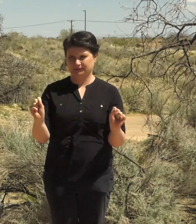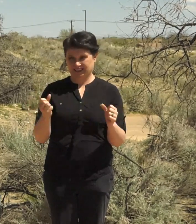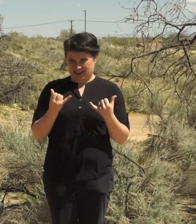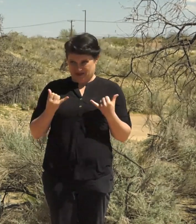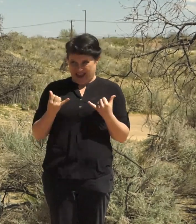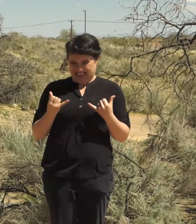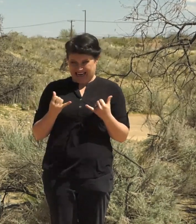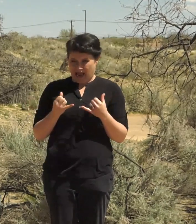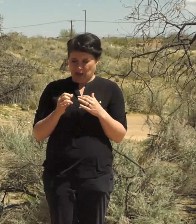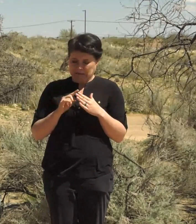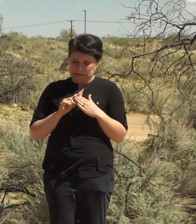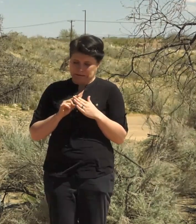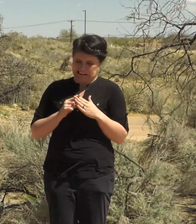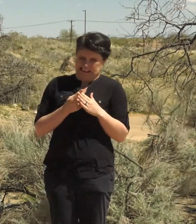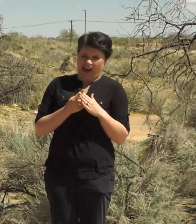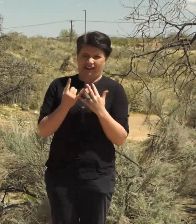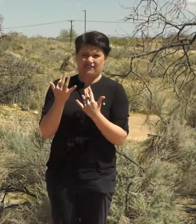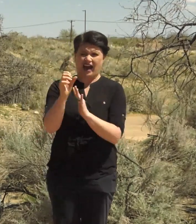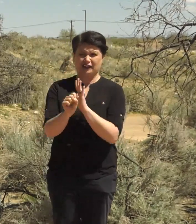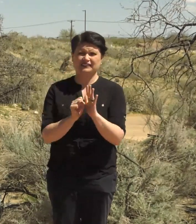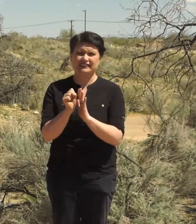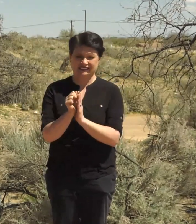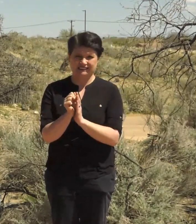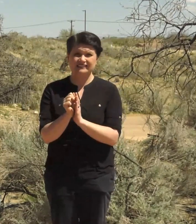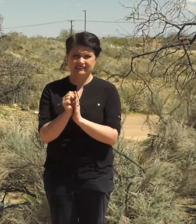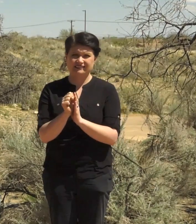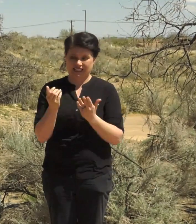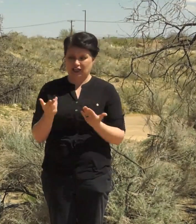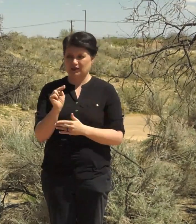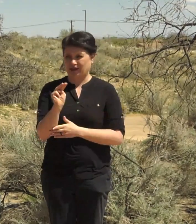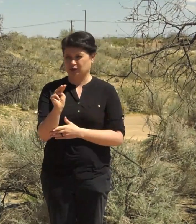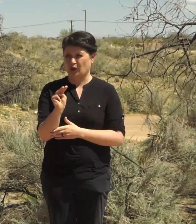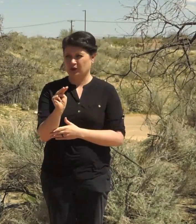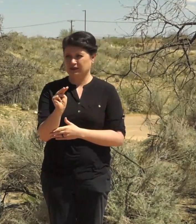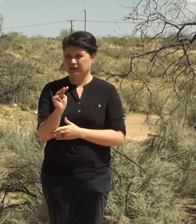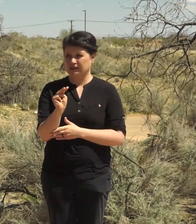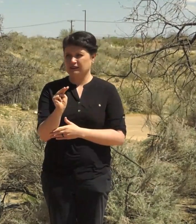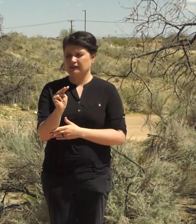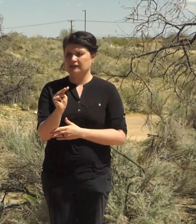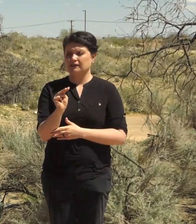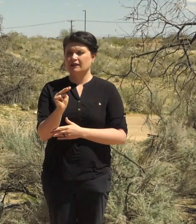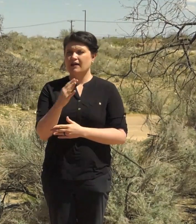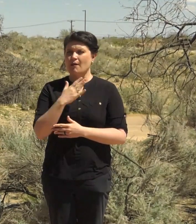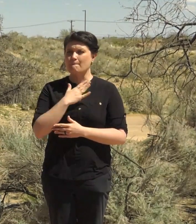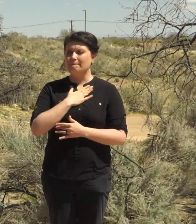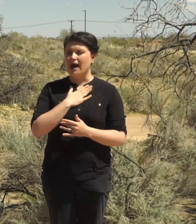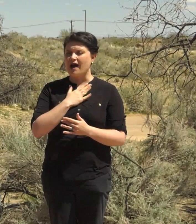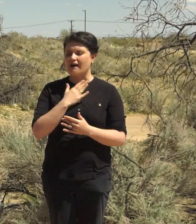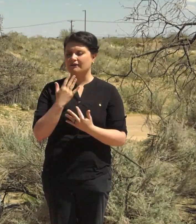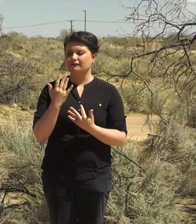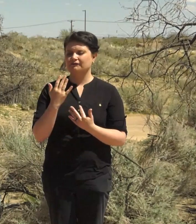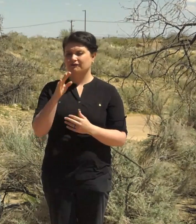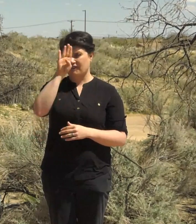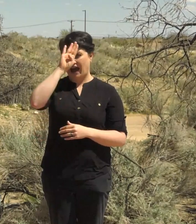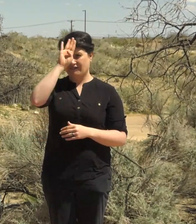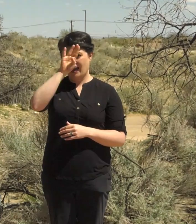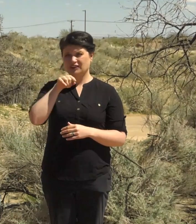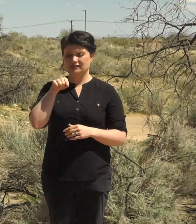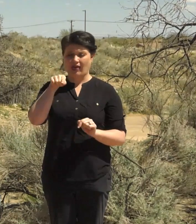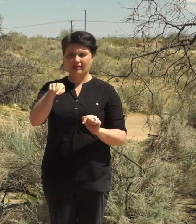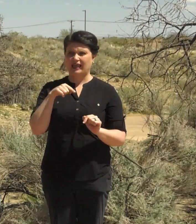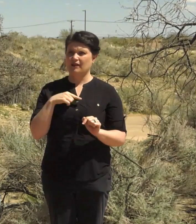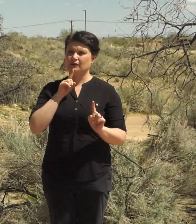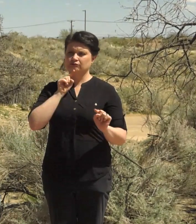the beginning of fire season in New Mexico. My firefighters have responded to